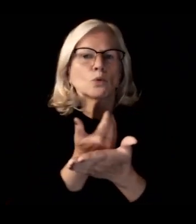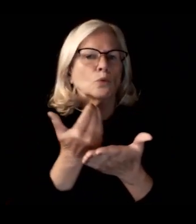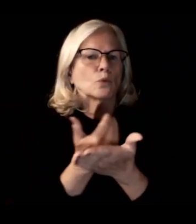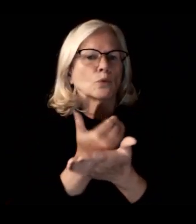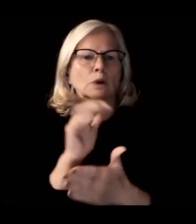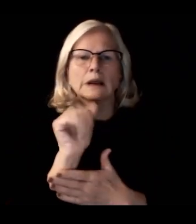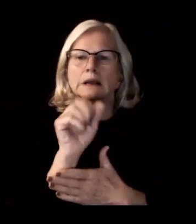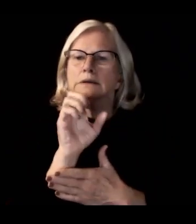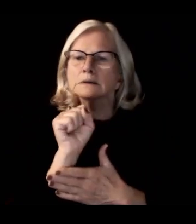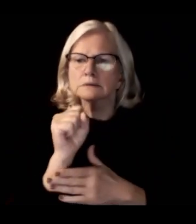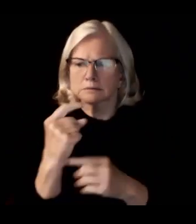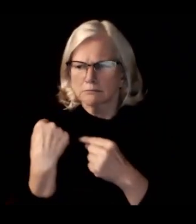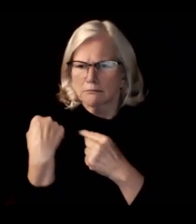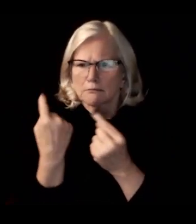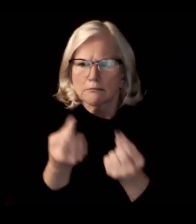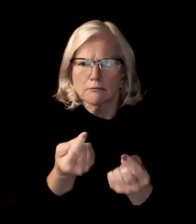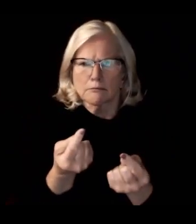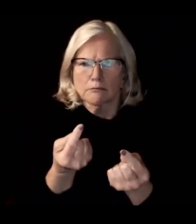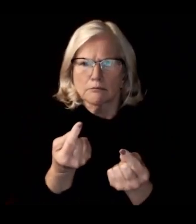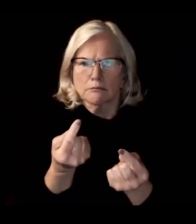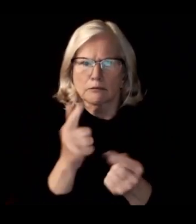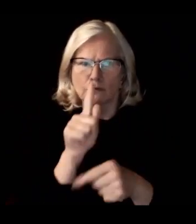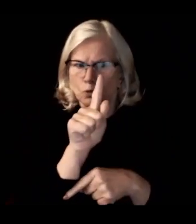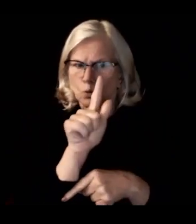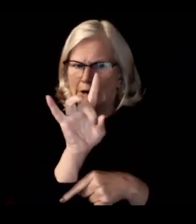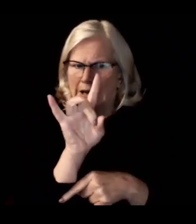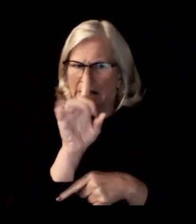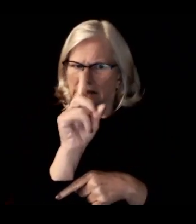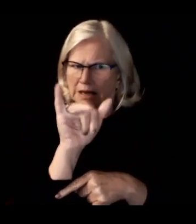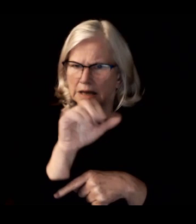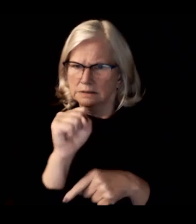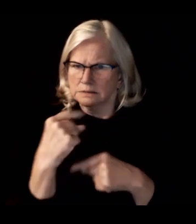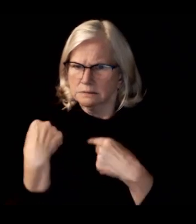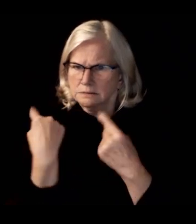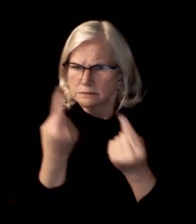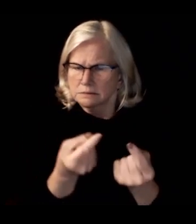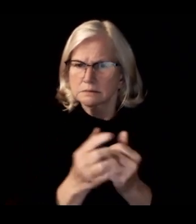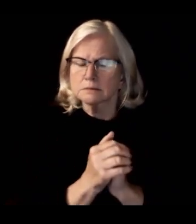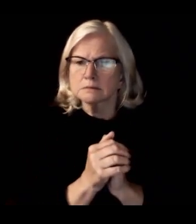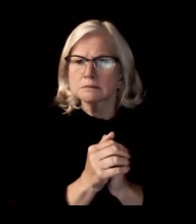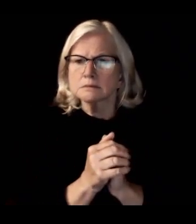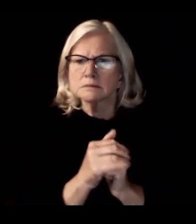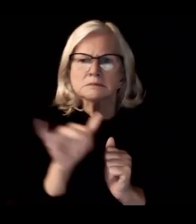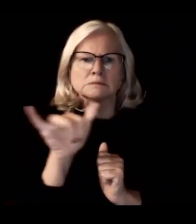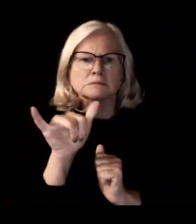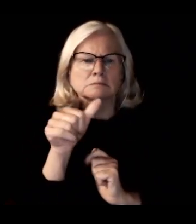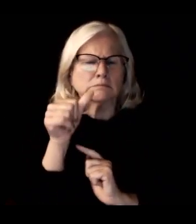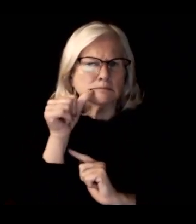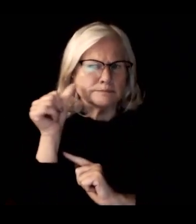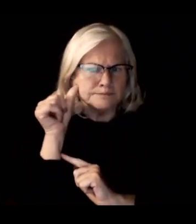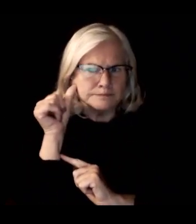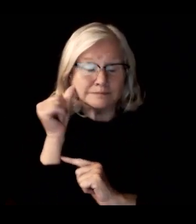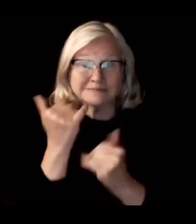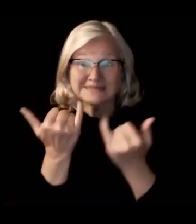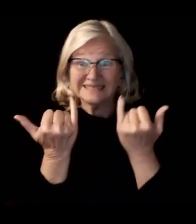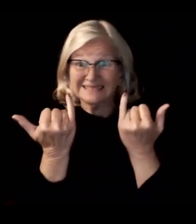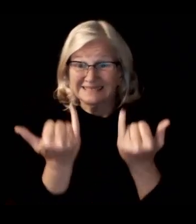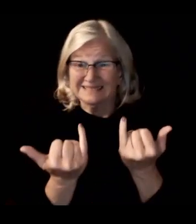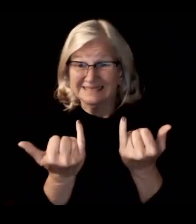what we had seen yesterday. So with that overview, I'd like to turn it over to Director Lindsay Kruger.